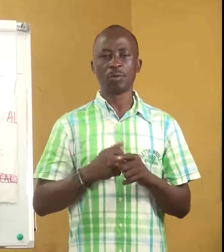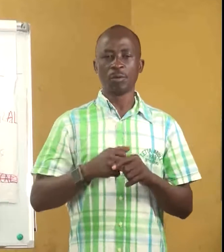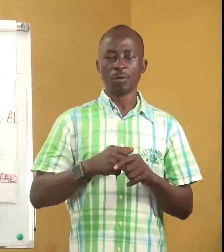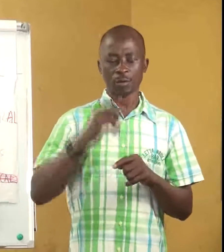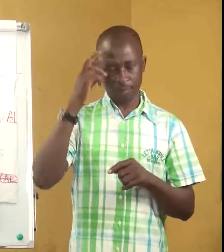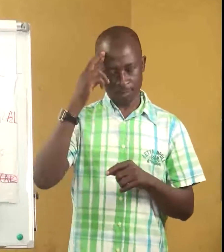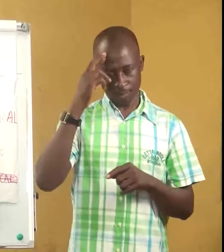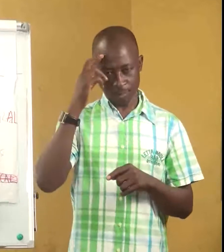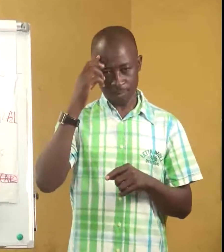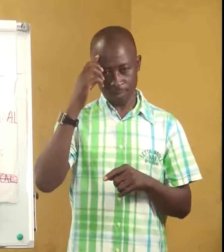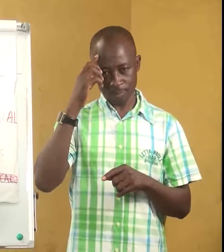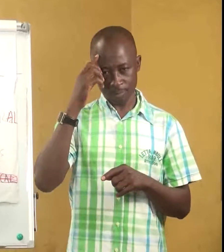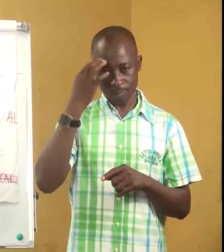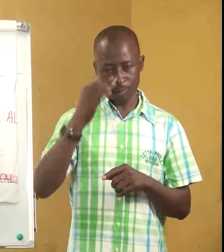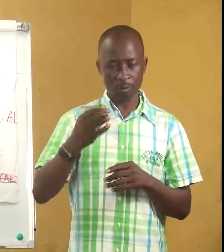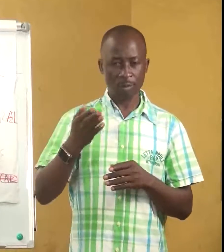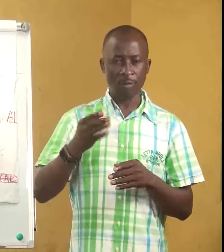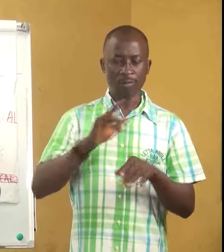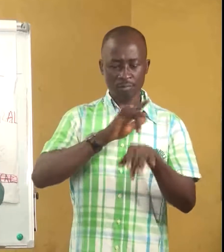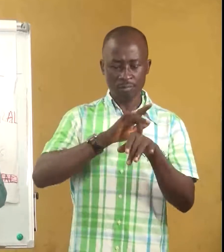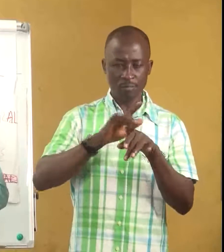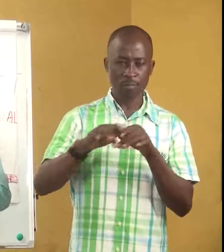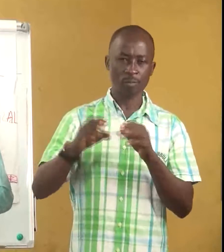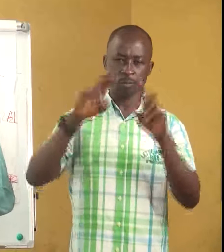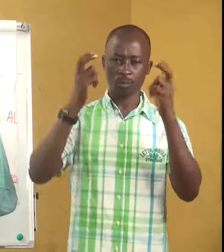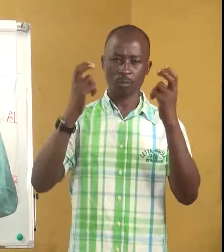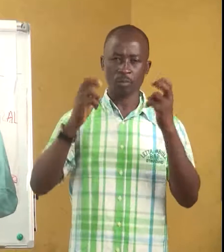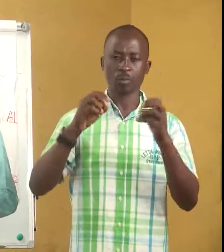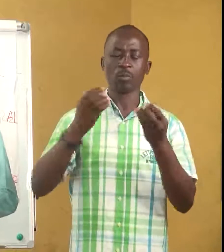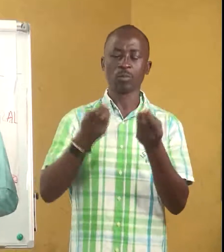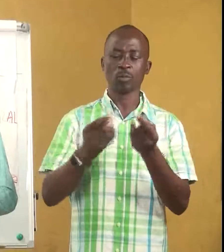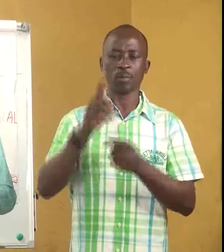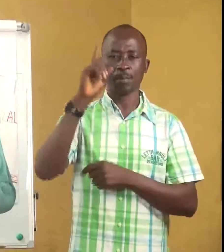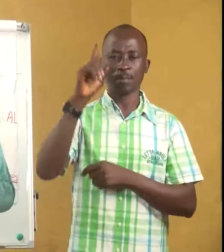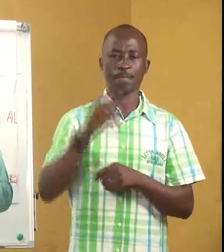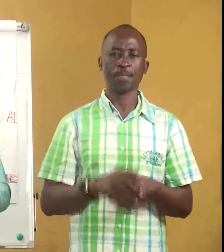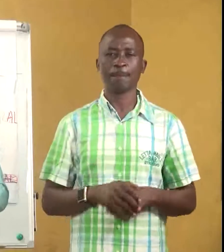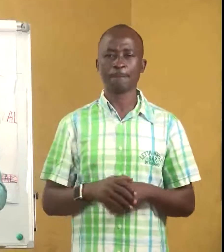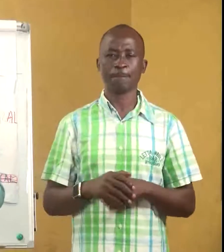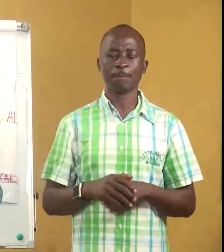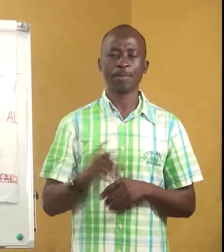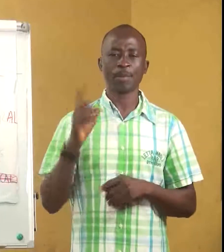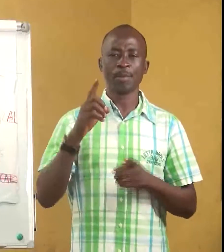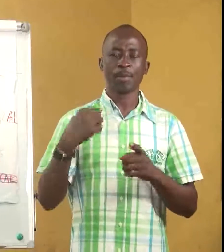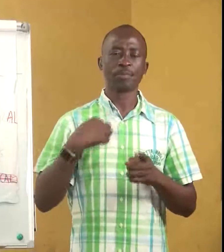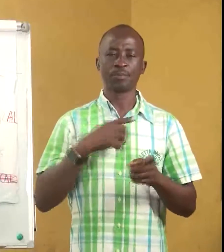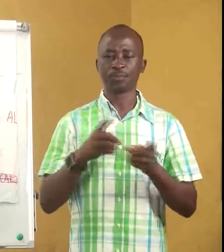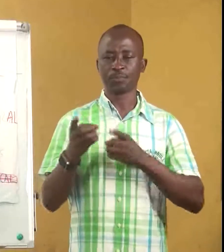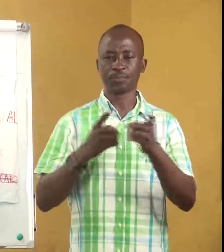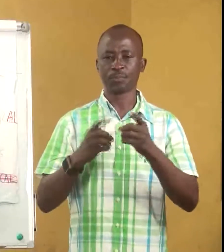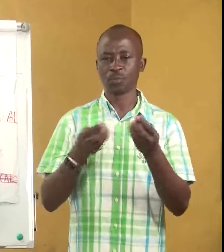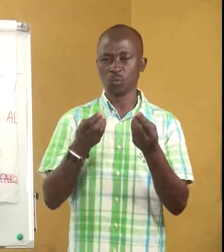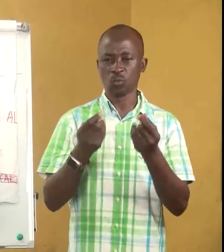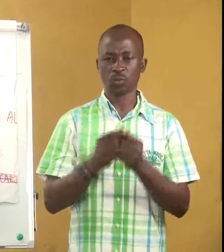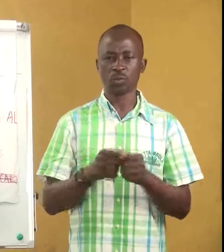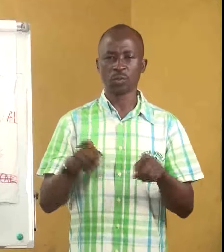to our earlier topic, Soil 1, where we define soil